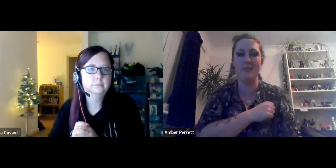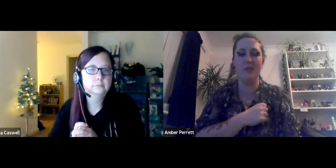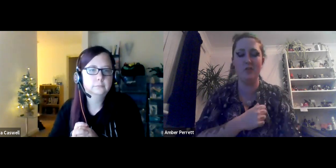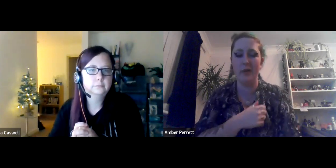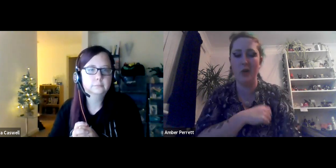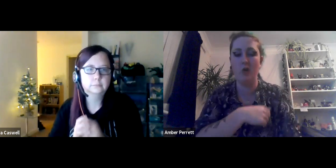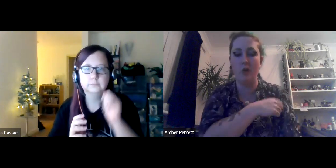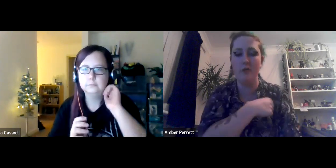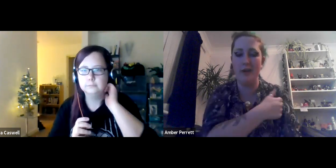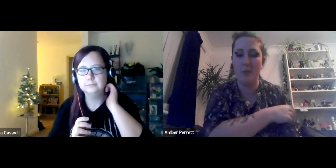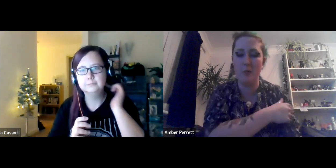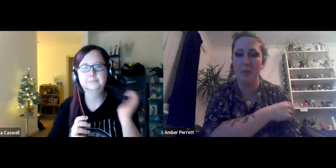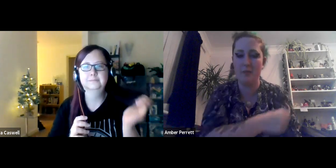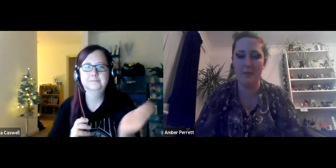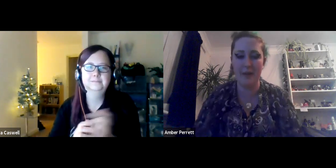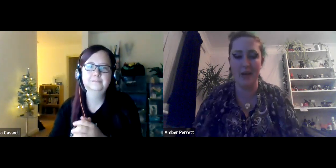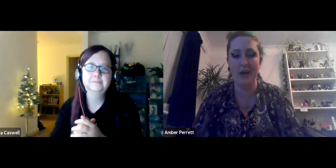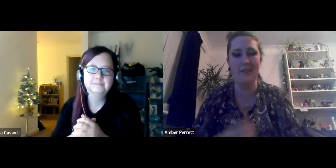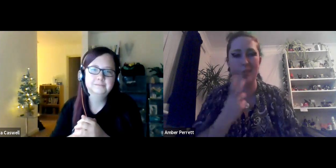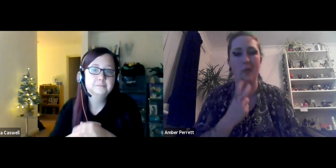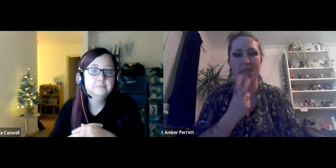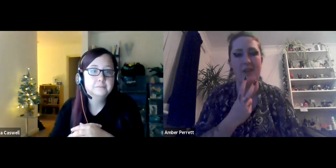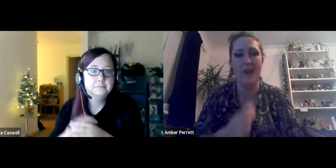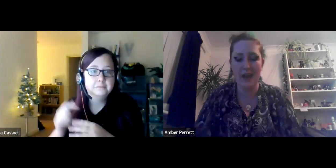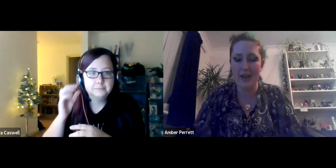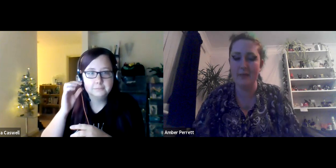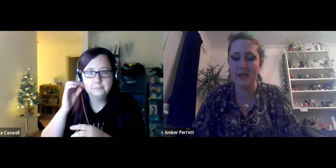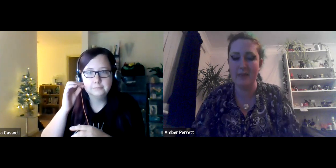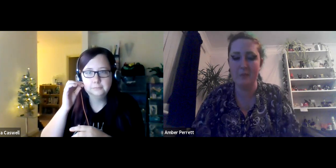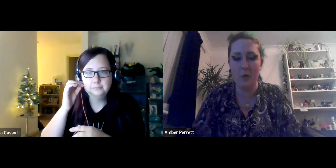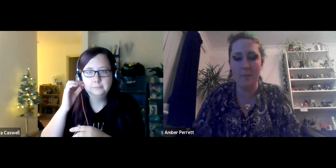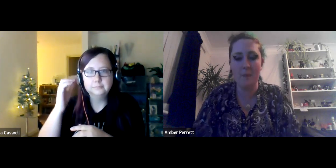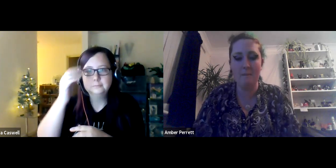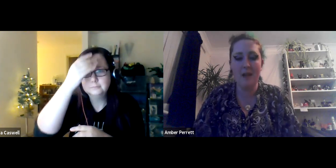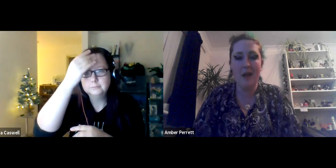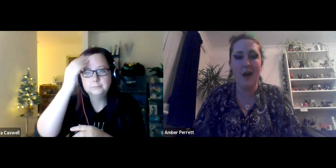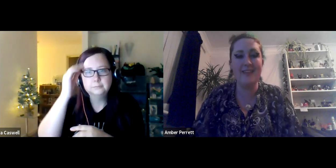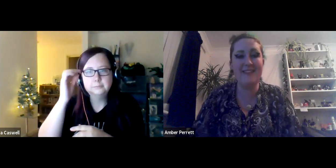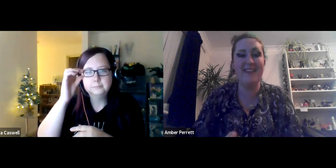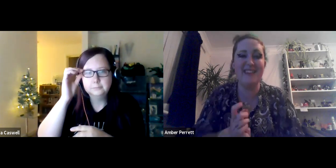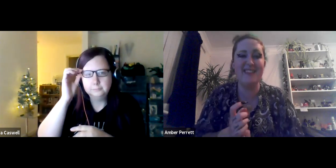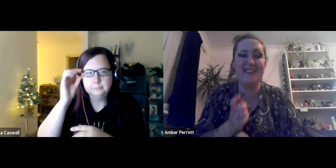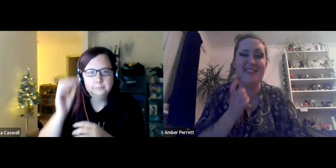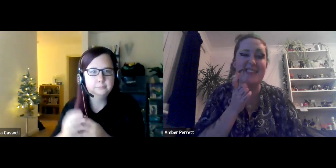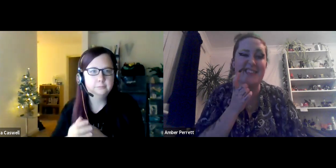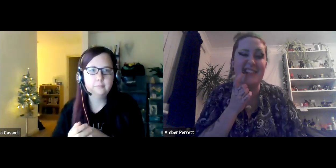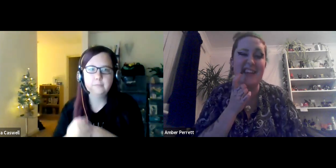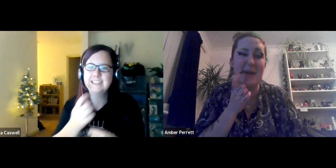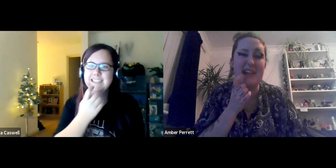somebody's drawing a cross really will probably mean nurse. That's why obviously lip shape's important. The dentist is easy because you just tap your